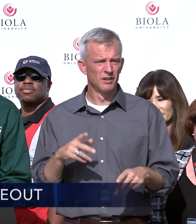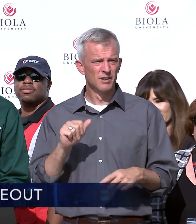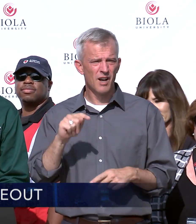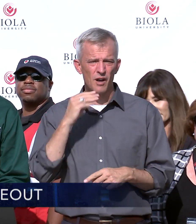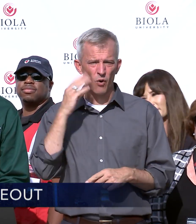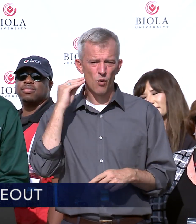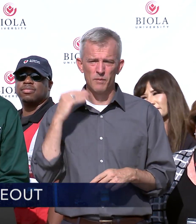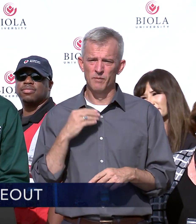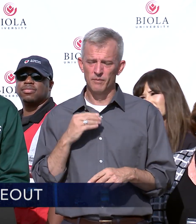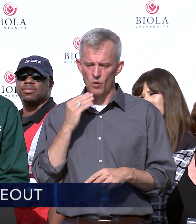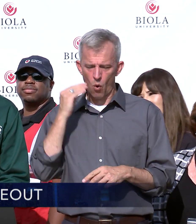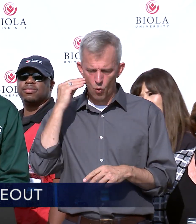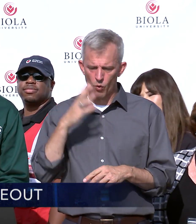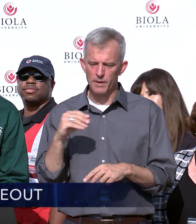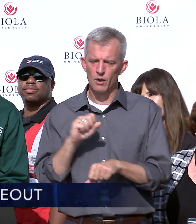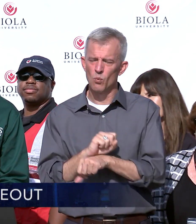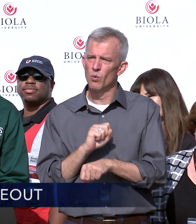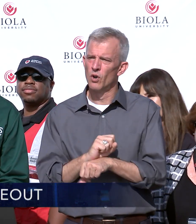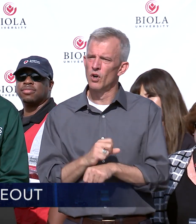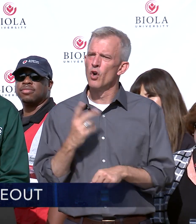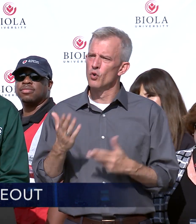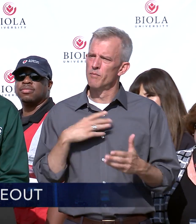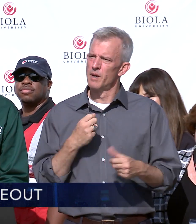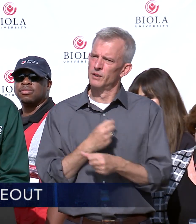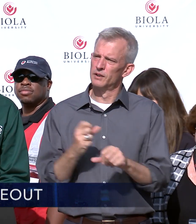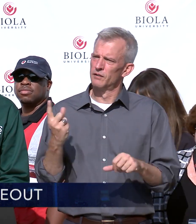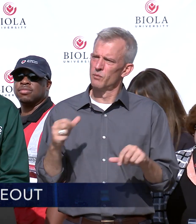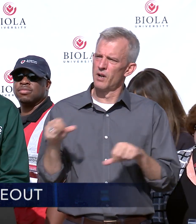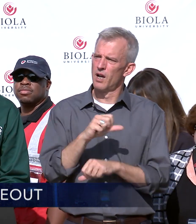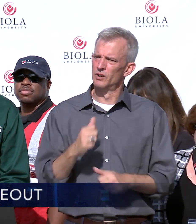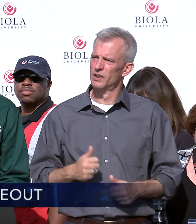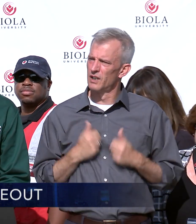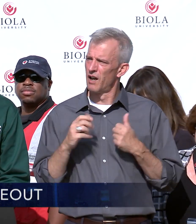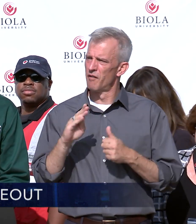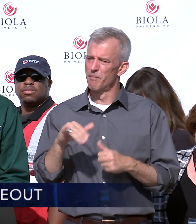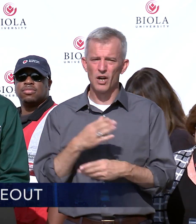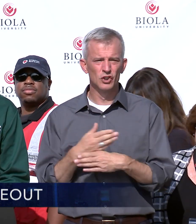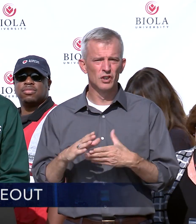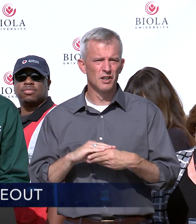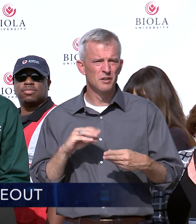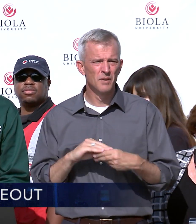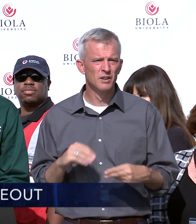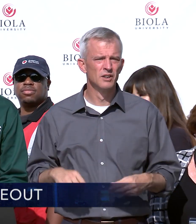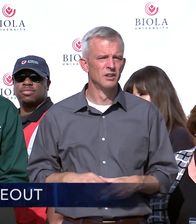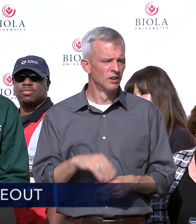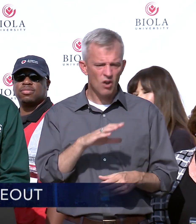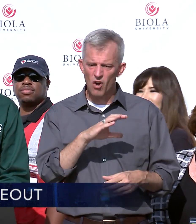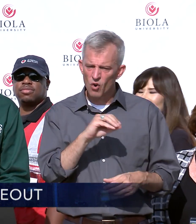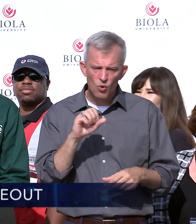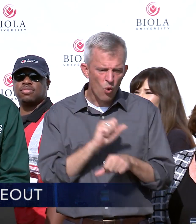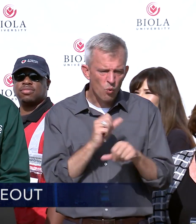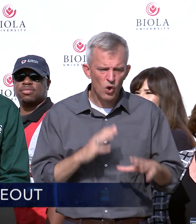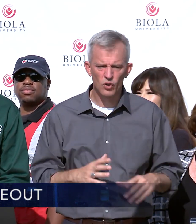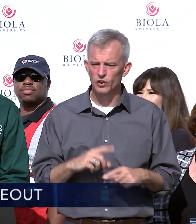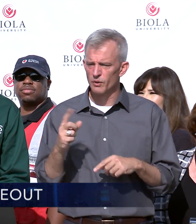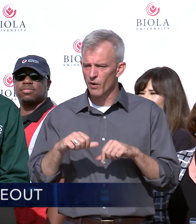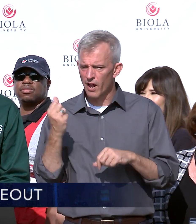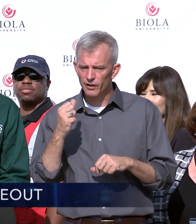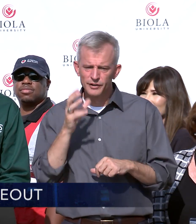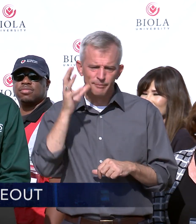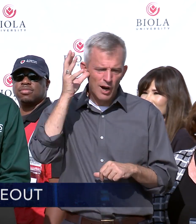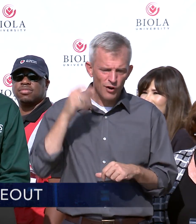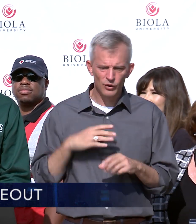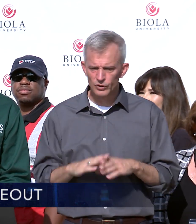might save someone else's life by sharing this message. A co-worker, someone else's child, your parent, your sibling or